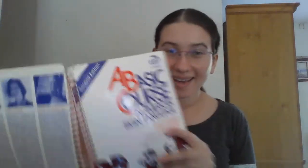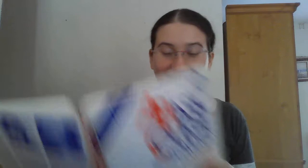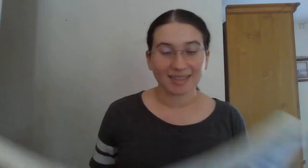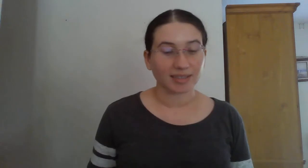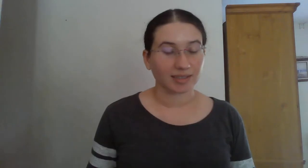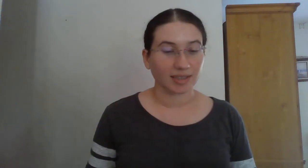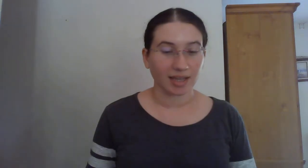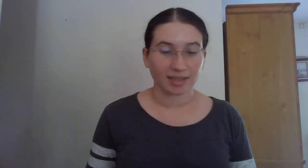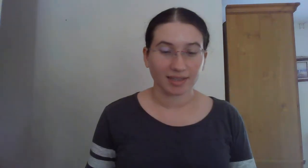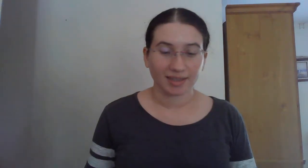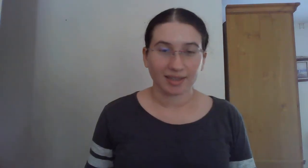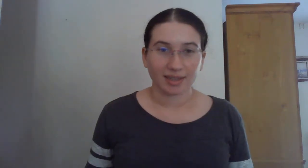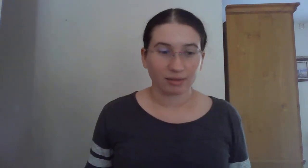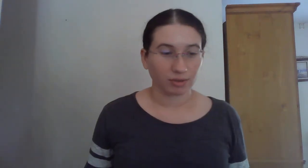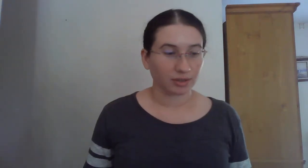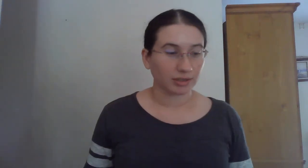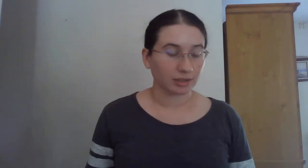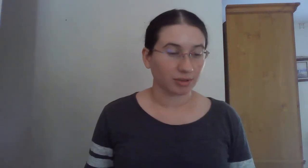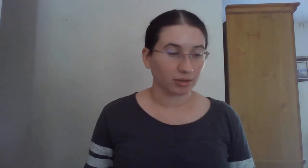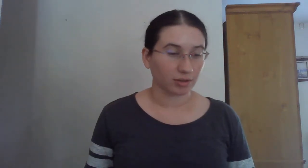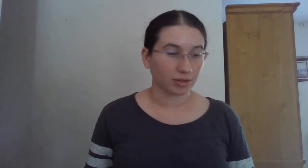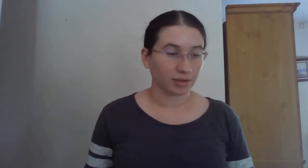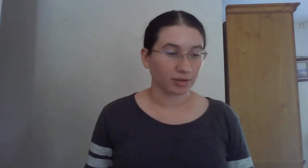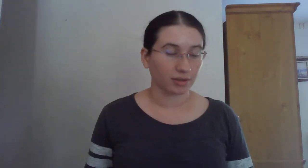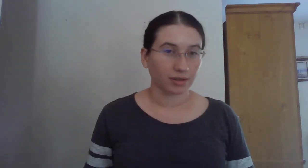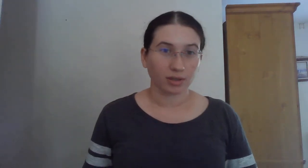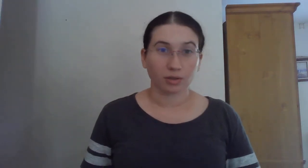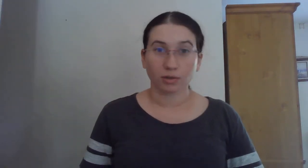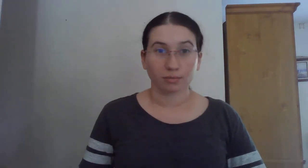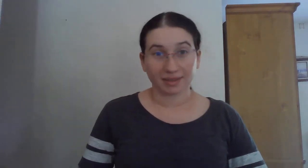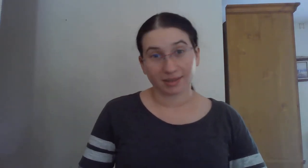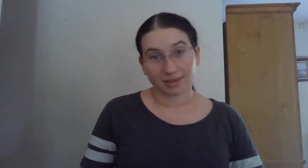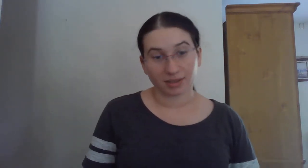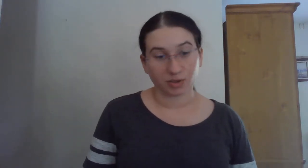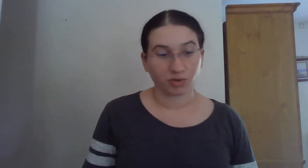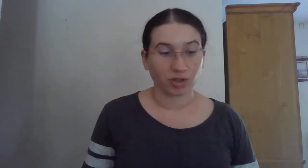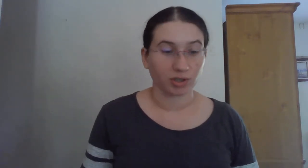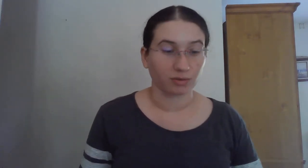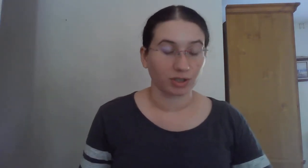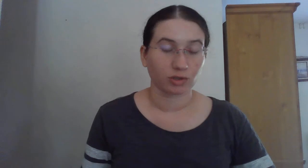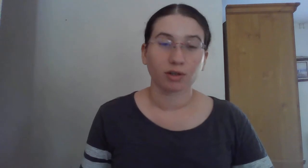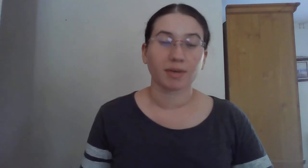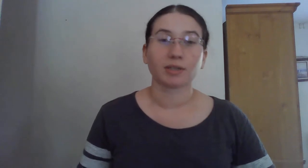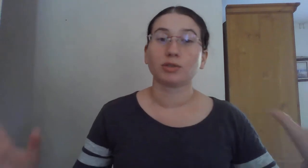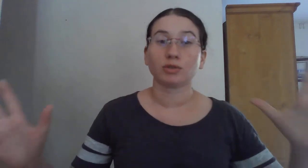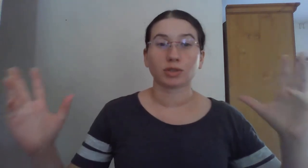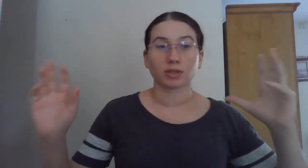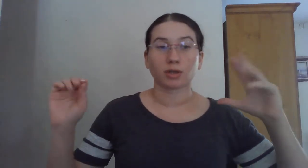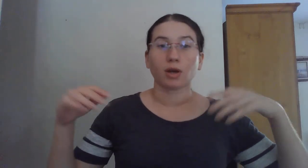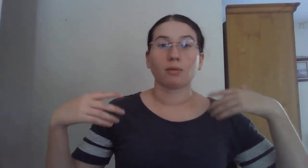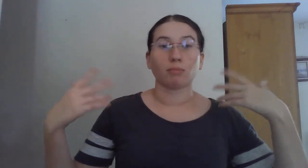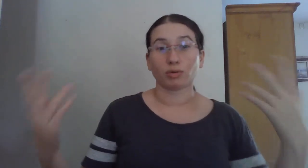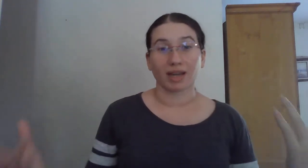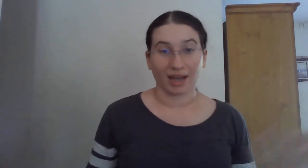Yay! Lesson 10, we're going to be learning new basic sentence structure, which is all about using